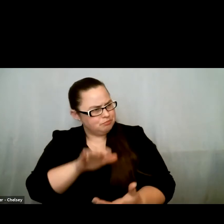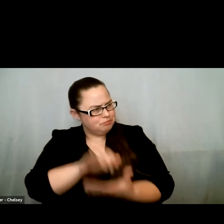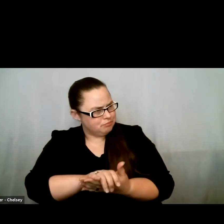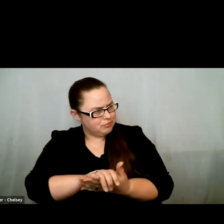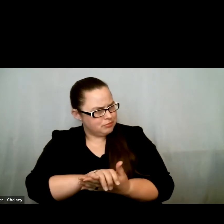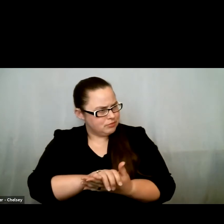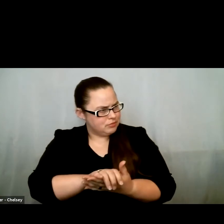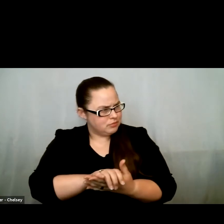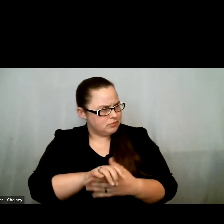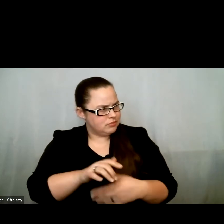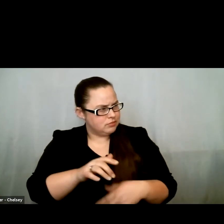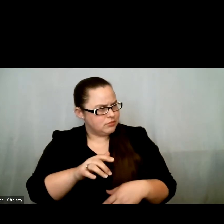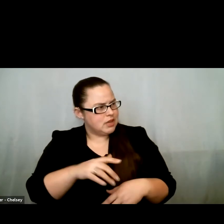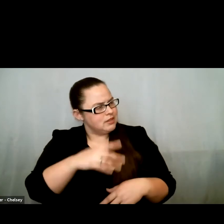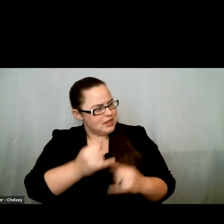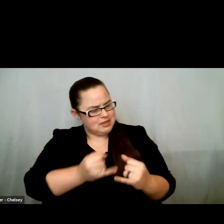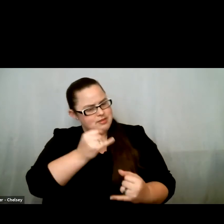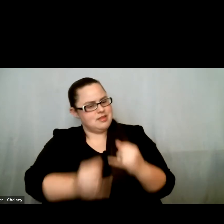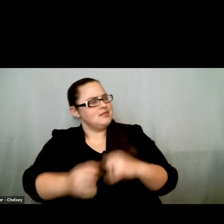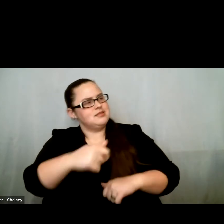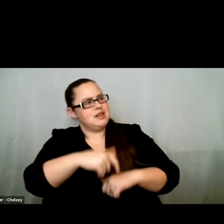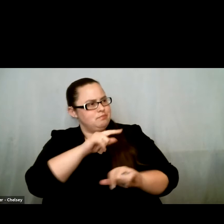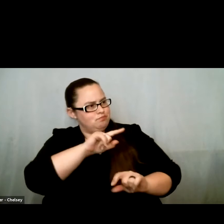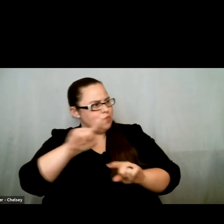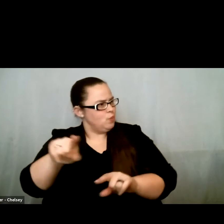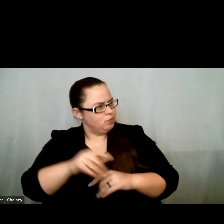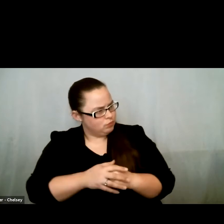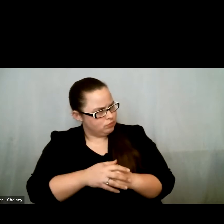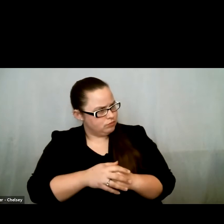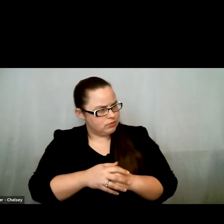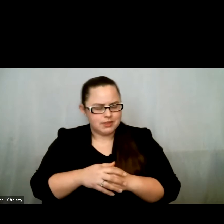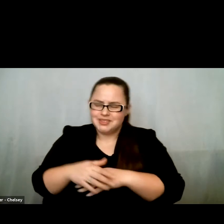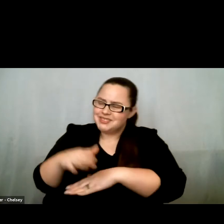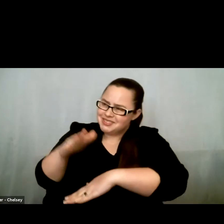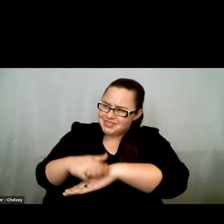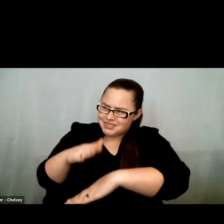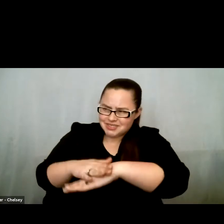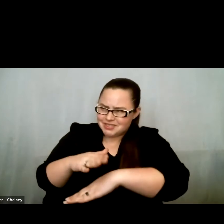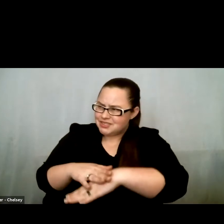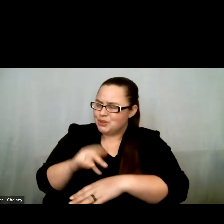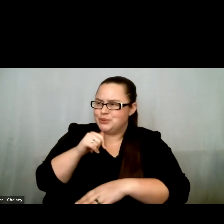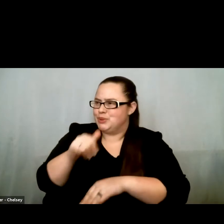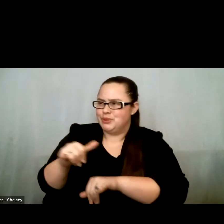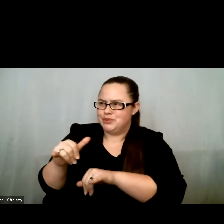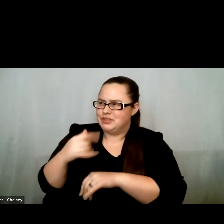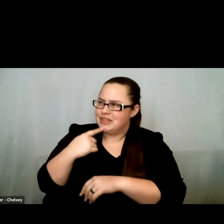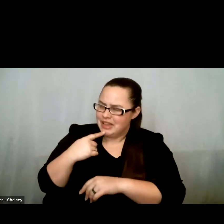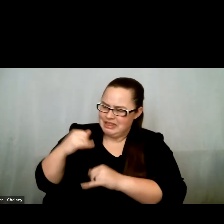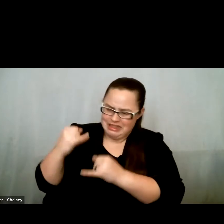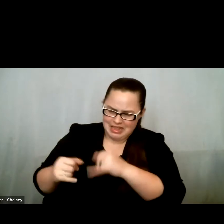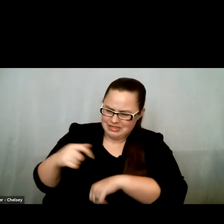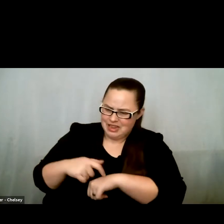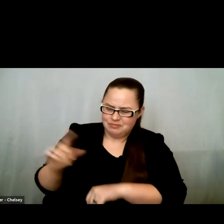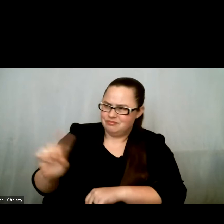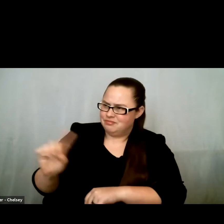said, "It's the last time." She cautioned him, "Don't say last time.